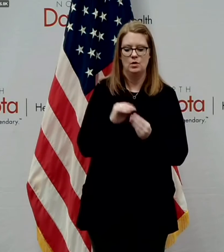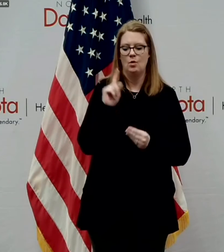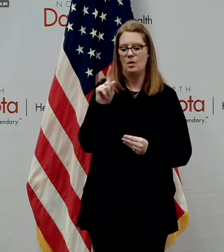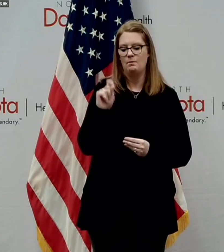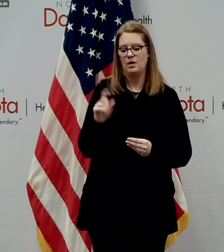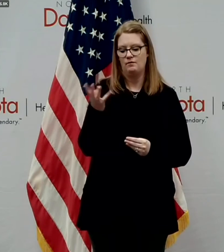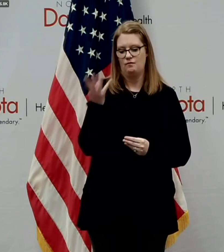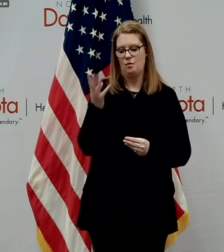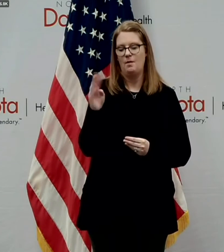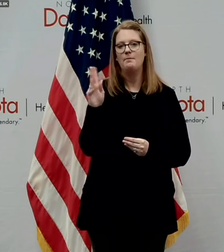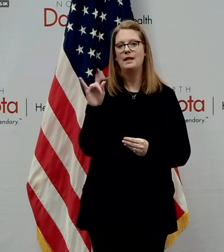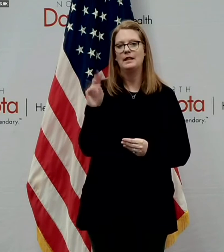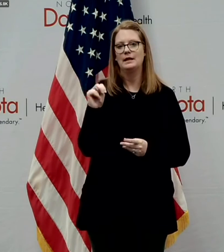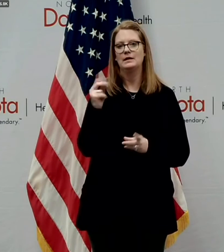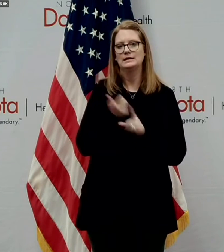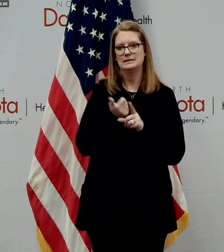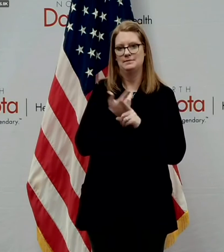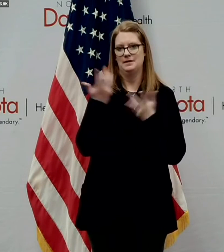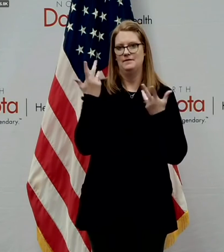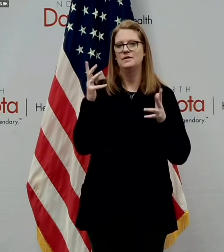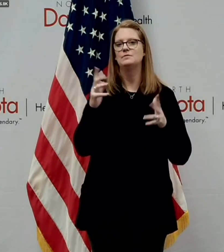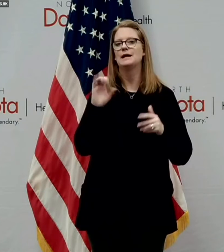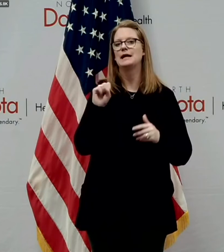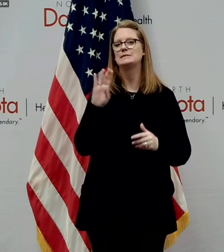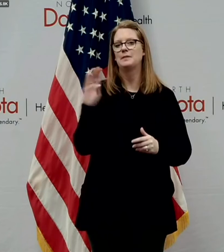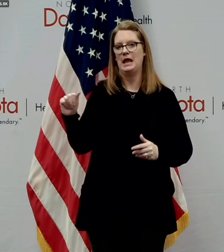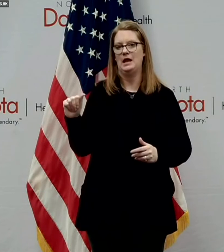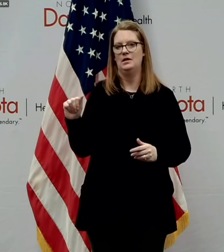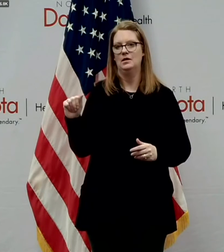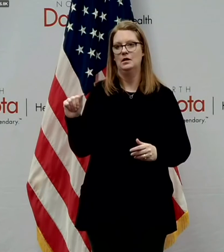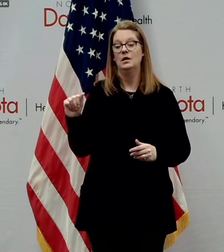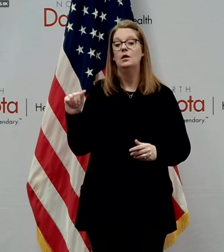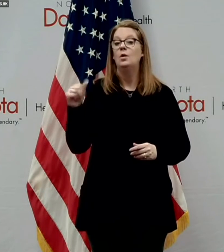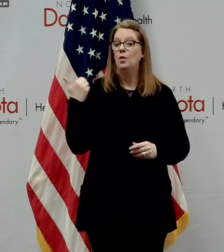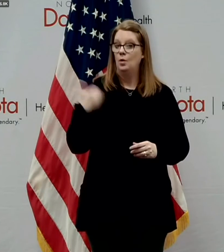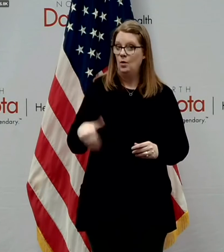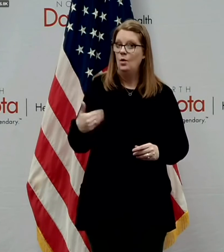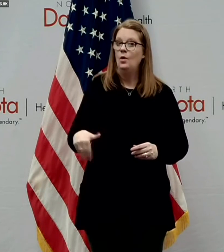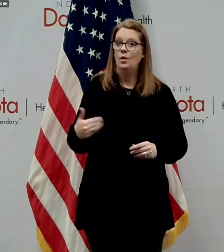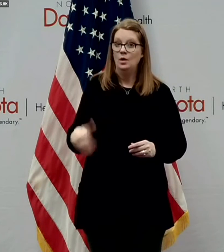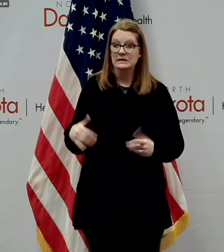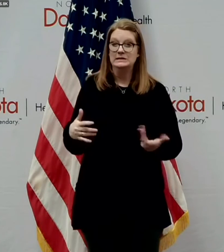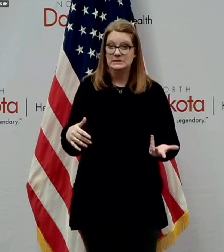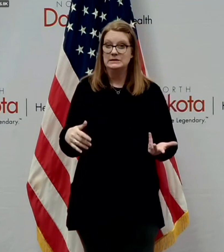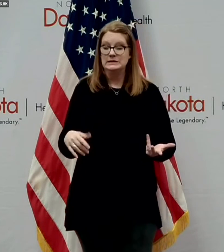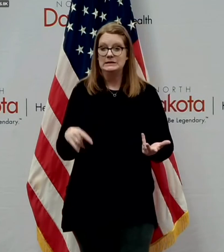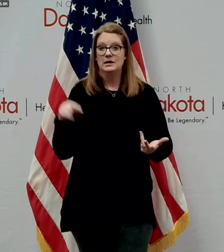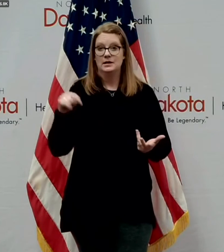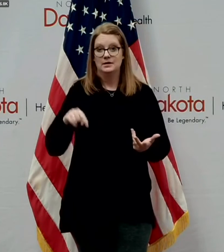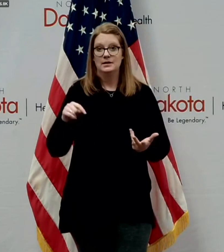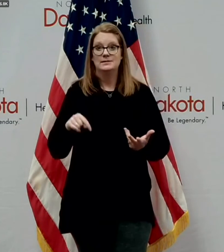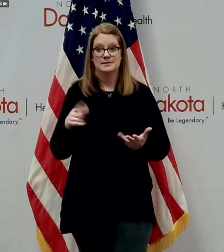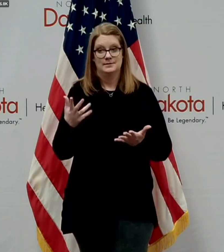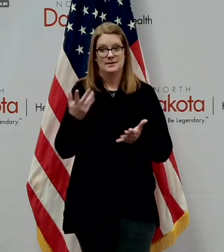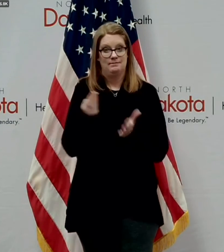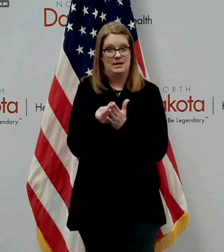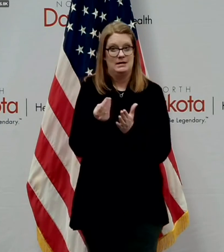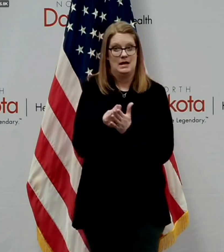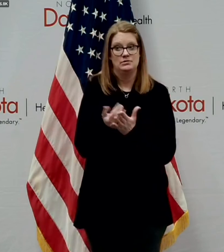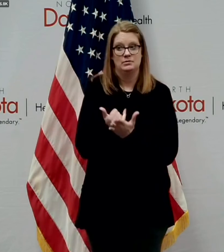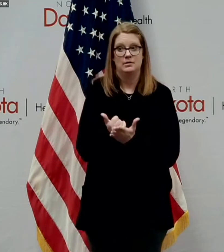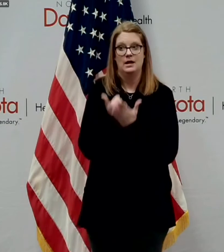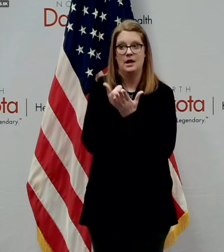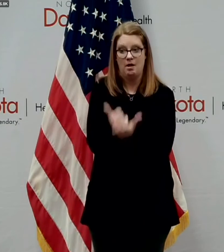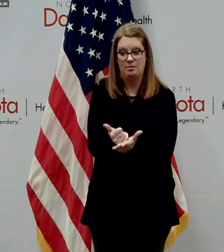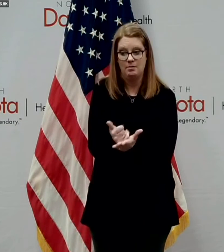$1.4 billion have been completed by the SBA. So this is a real substantial financial relief. You may be eligible. Check it